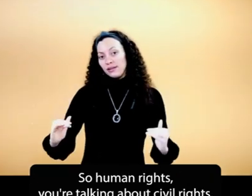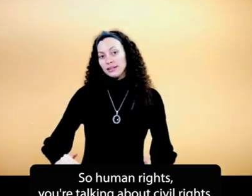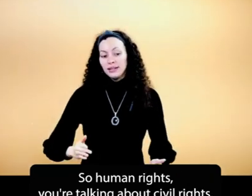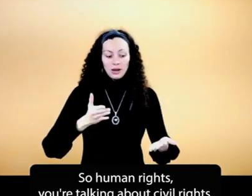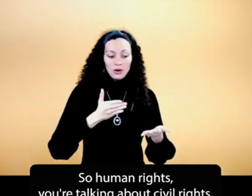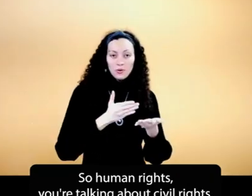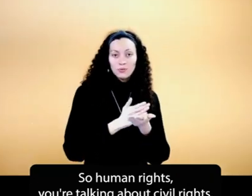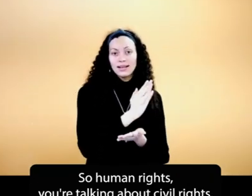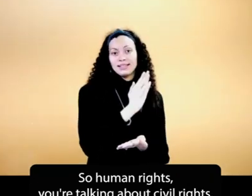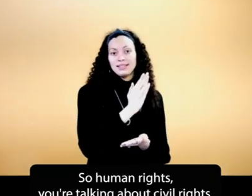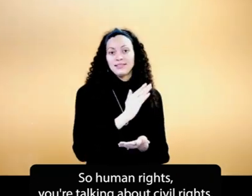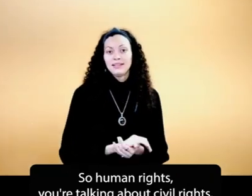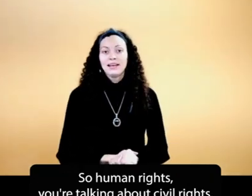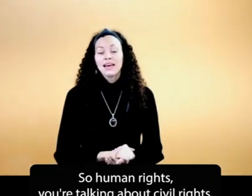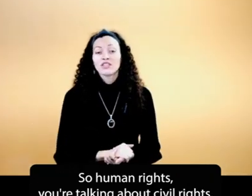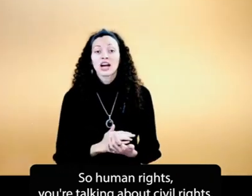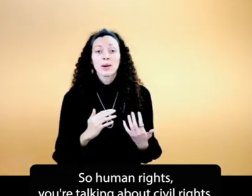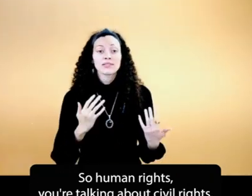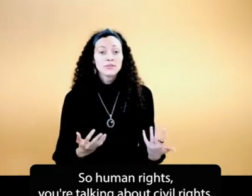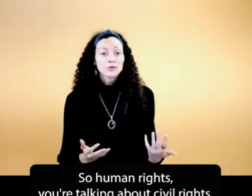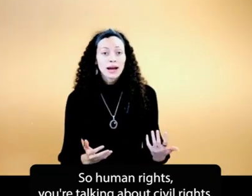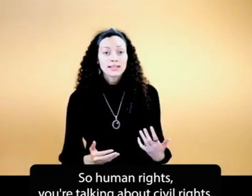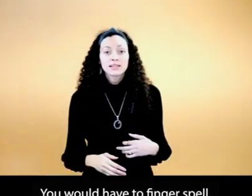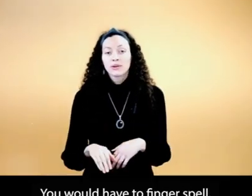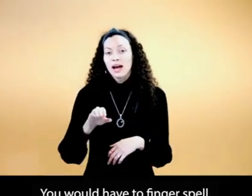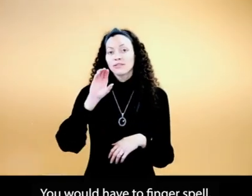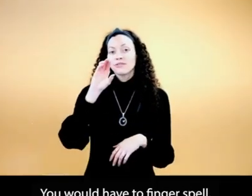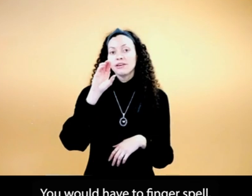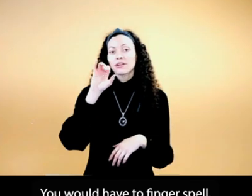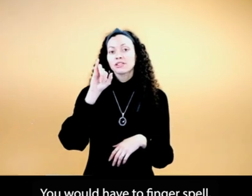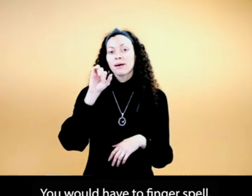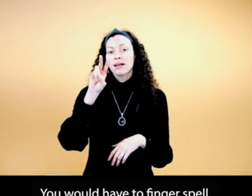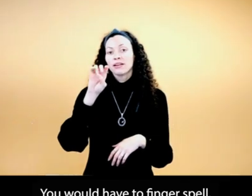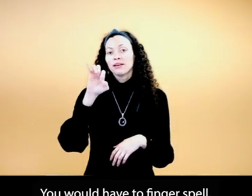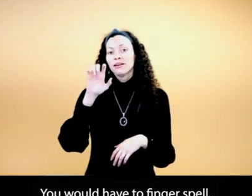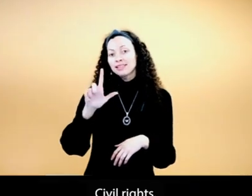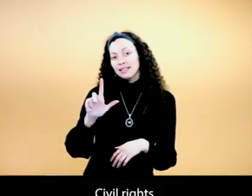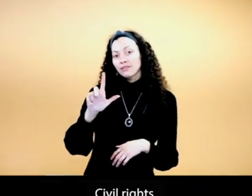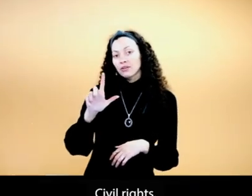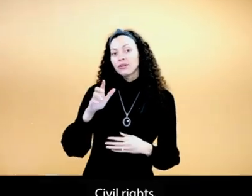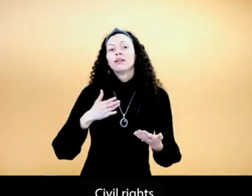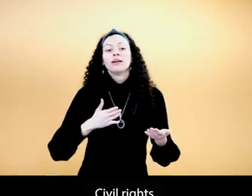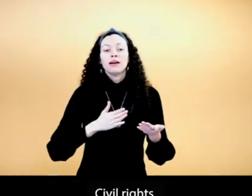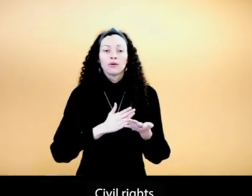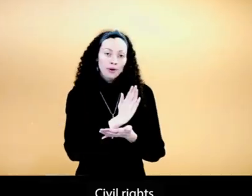human, rights. If you're talking about civil rights, you would have to finger spell civil